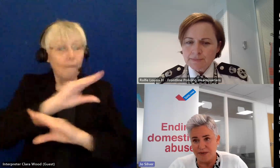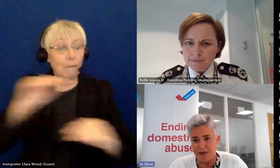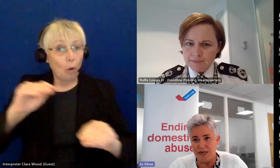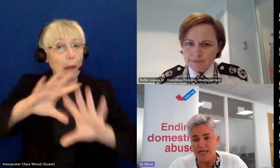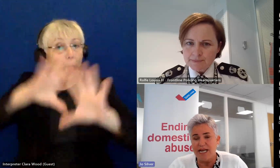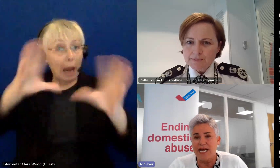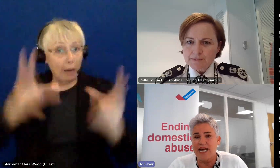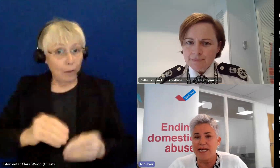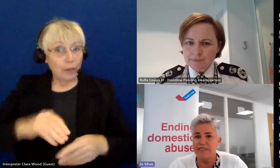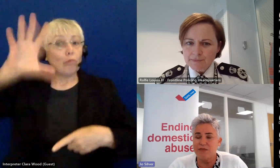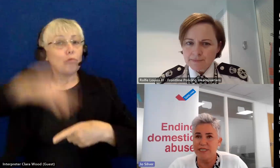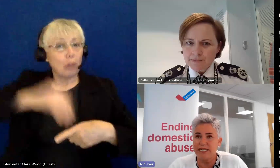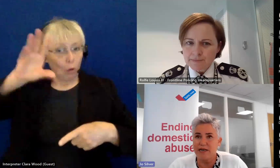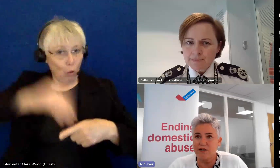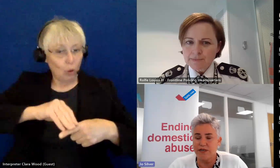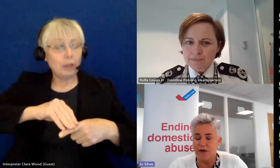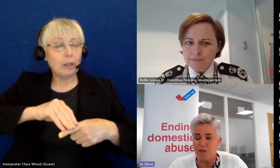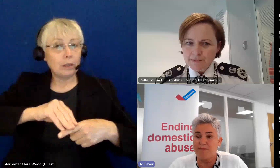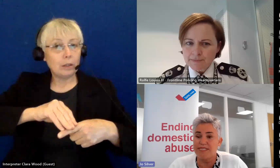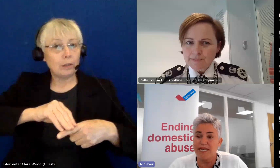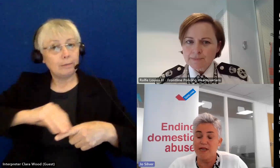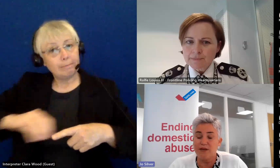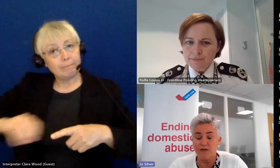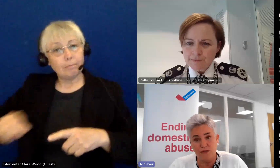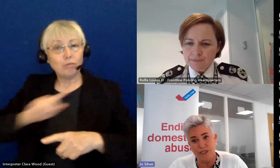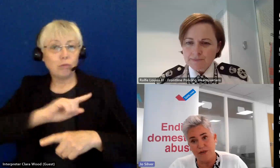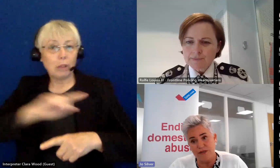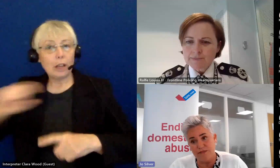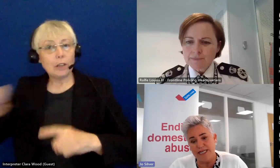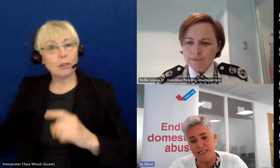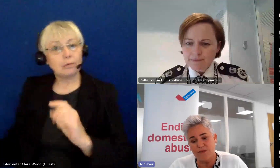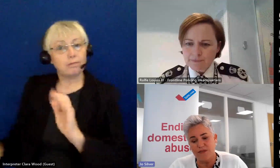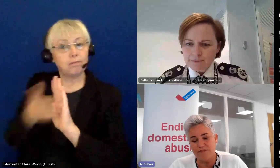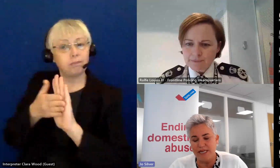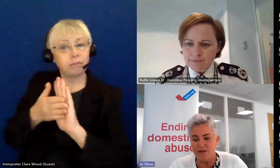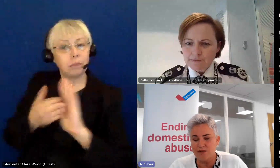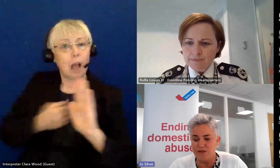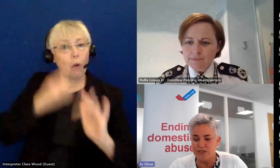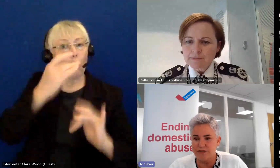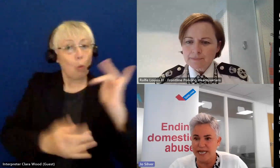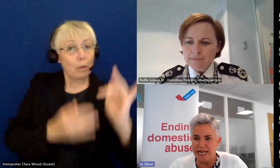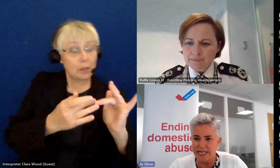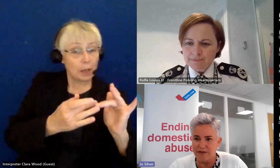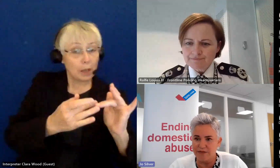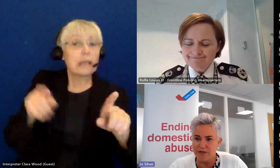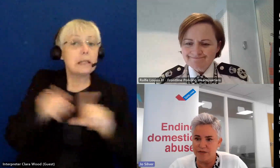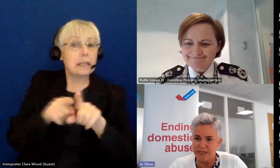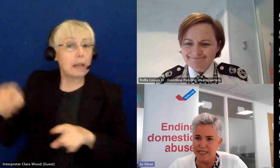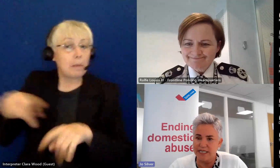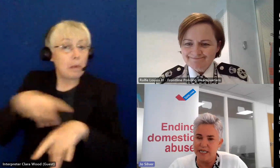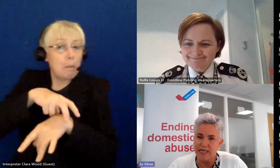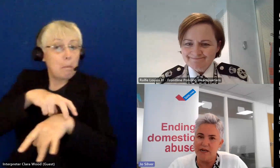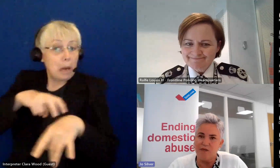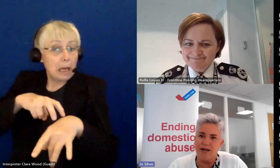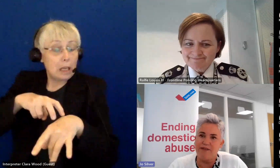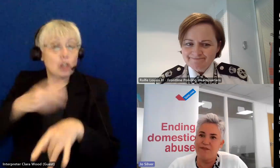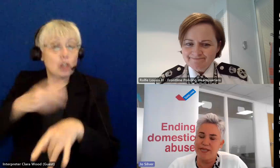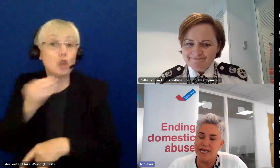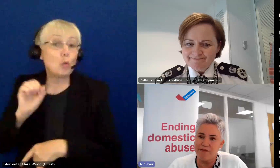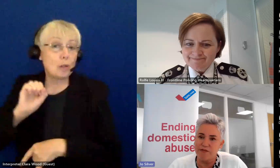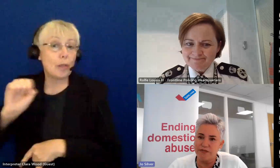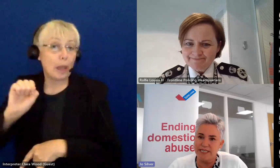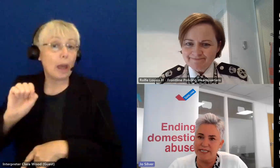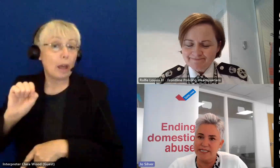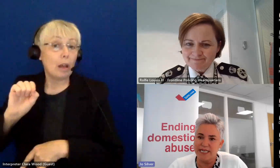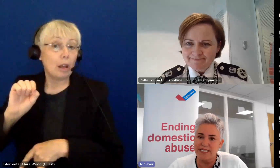of the webinar and putting that on our website, and also the police will be also taking that recording away